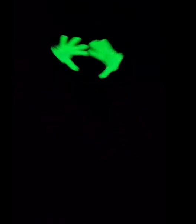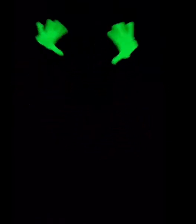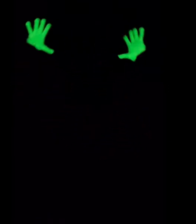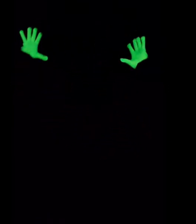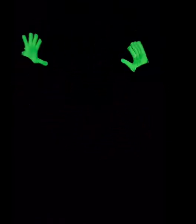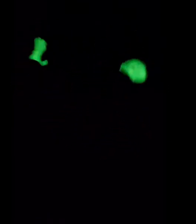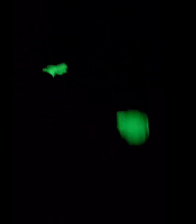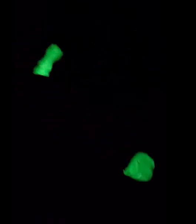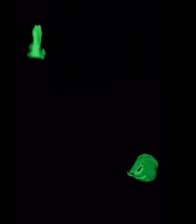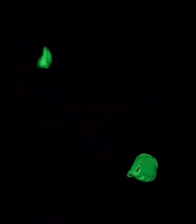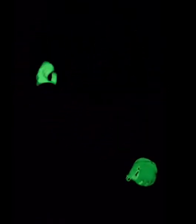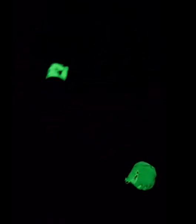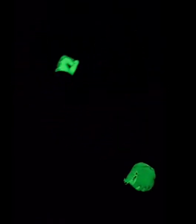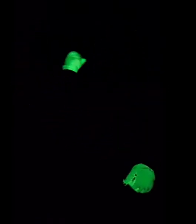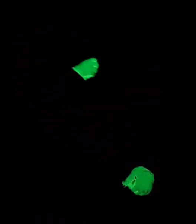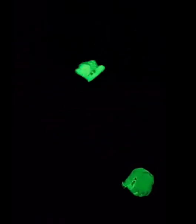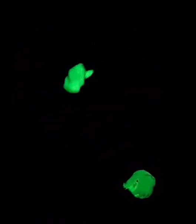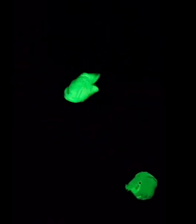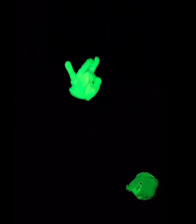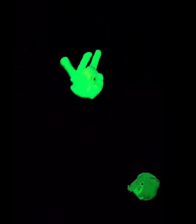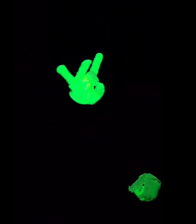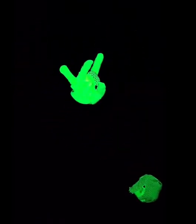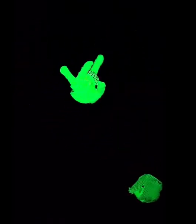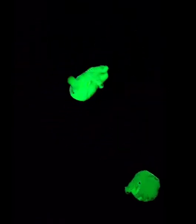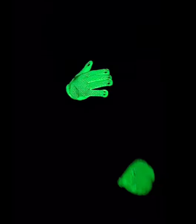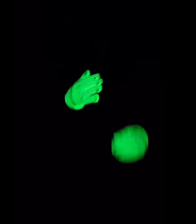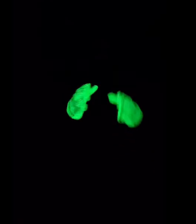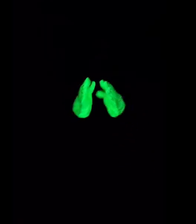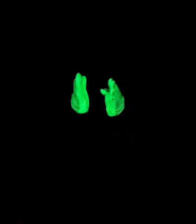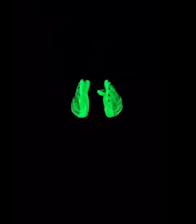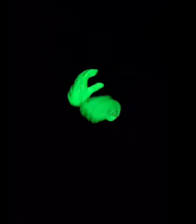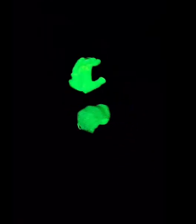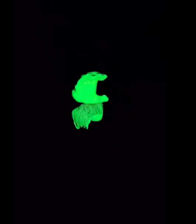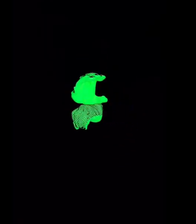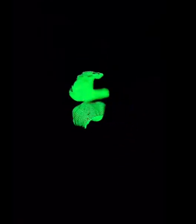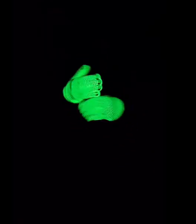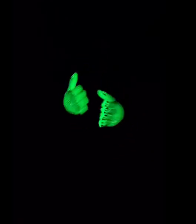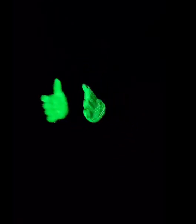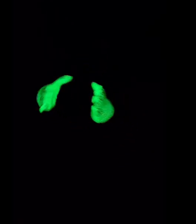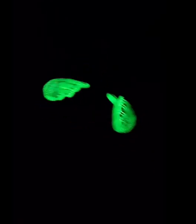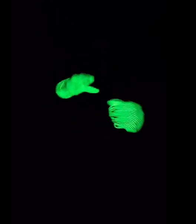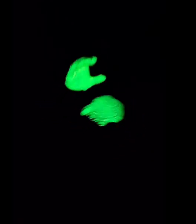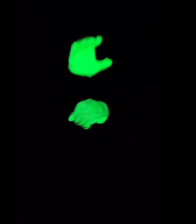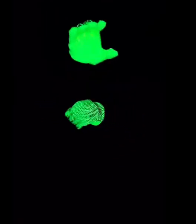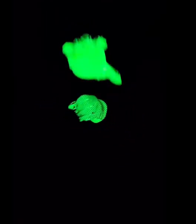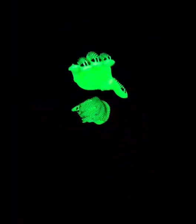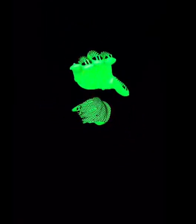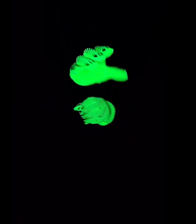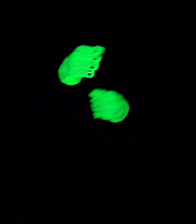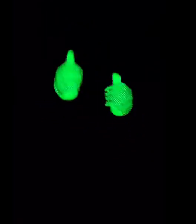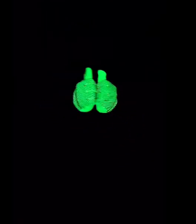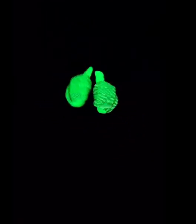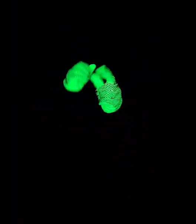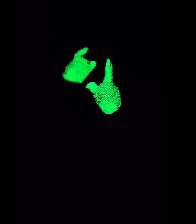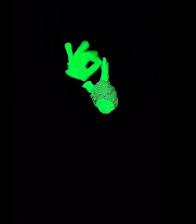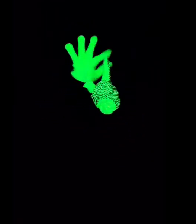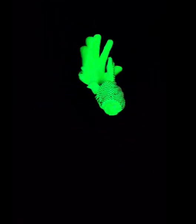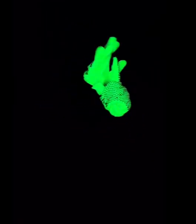Take me back to eight years old, the little church on a dead-end road With a candle